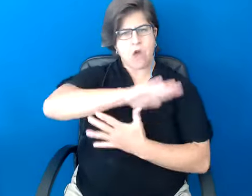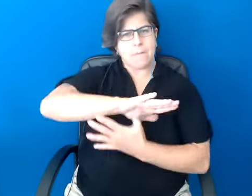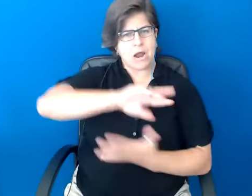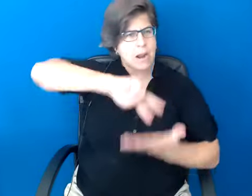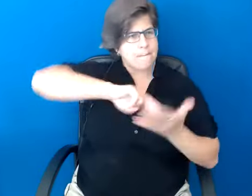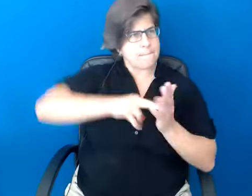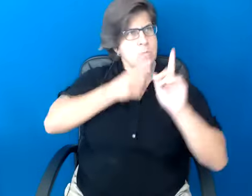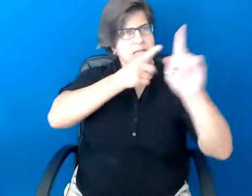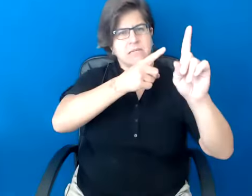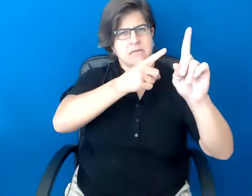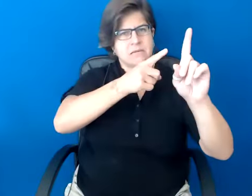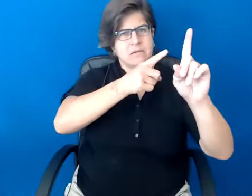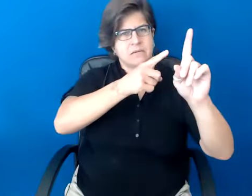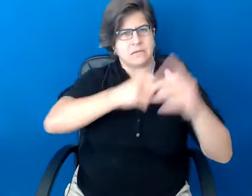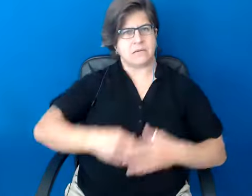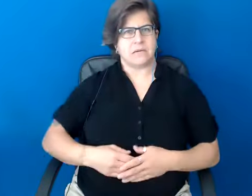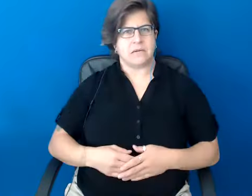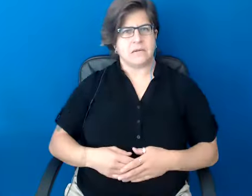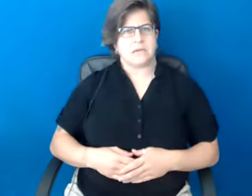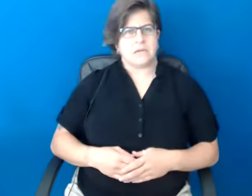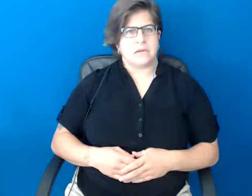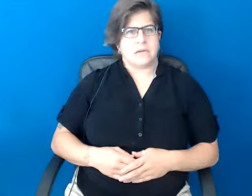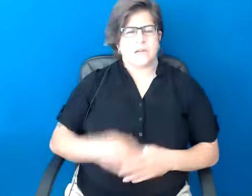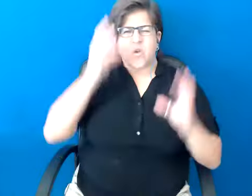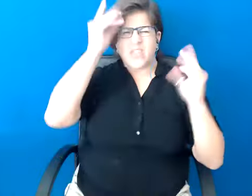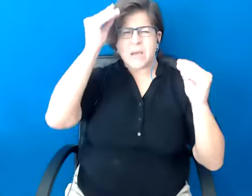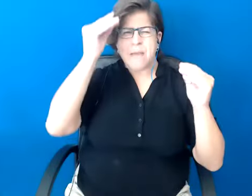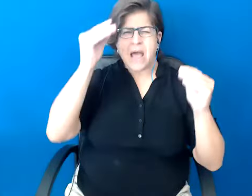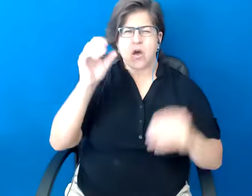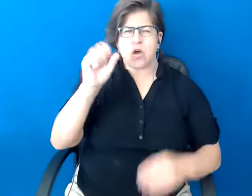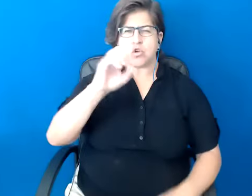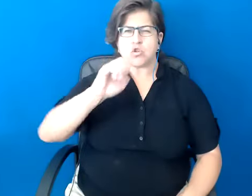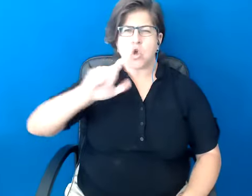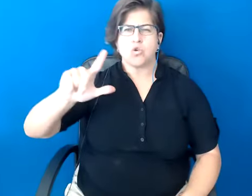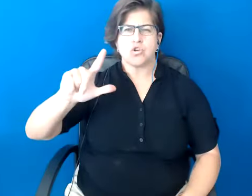purpose. It closes the door of my usefulness. Think